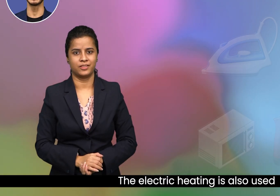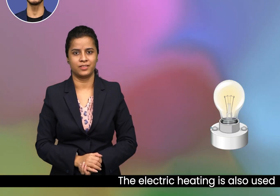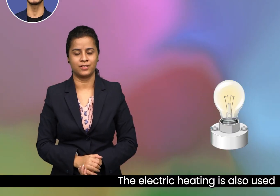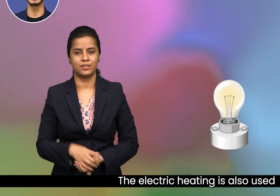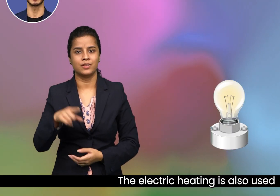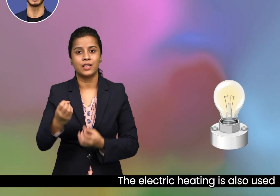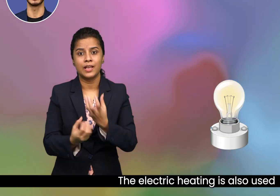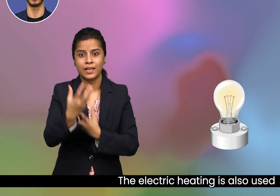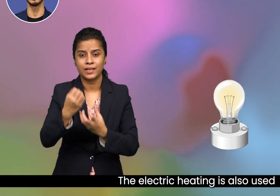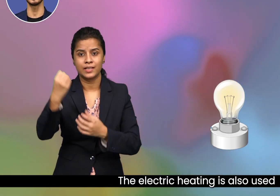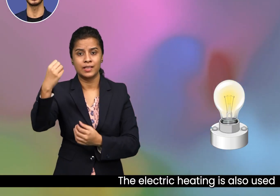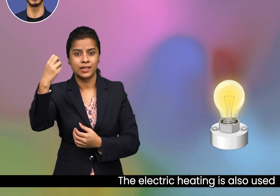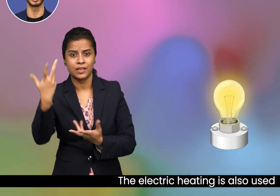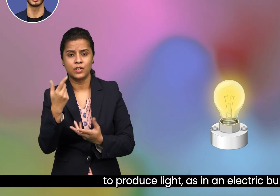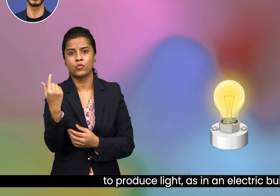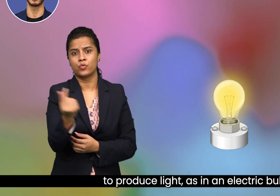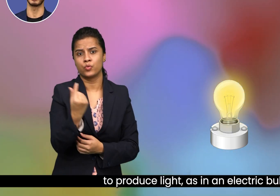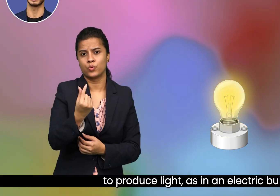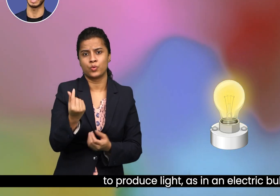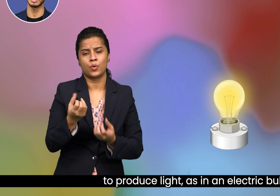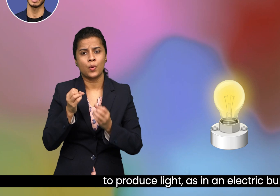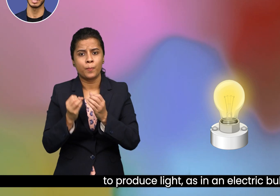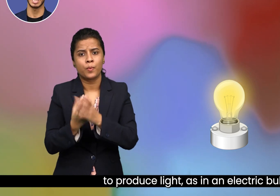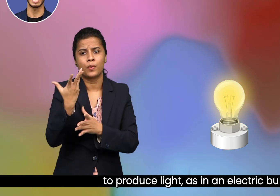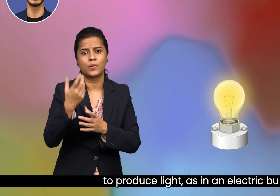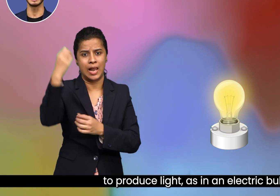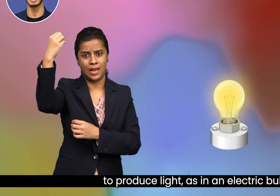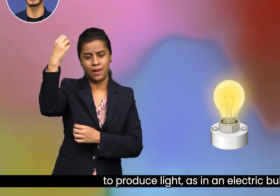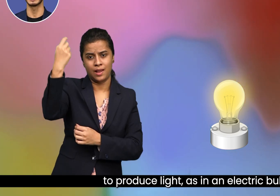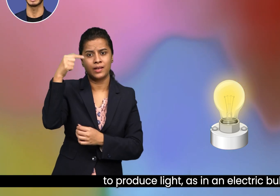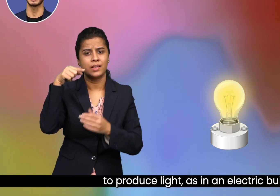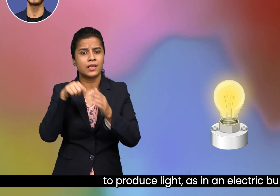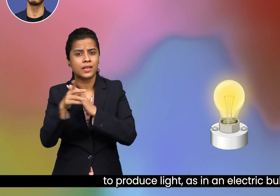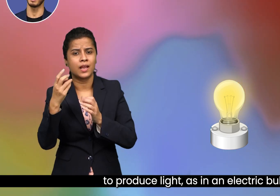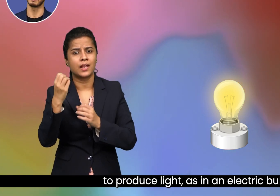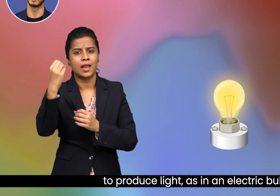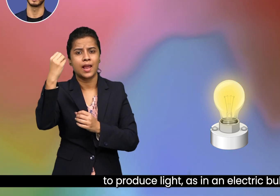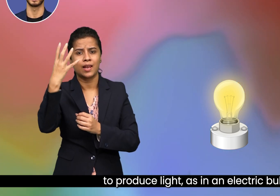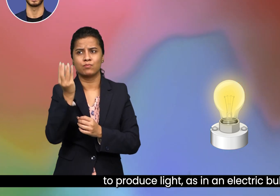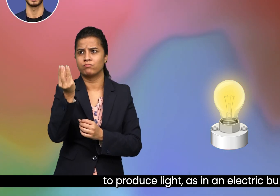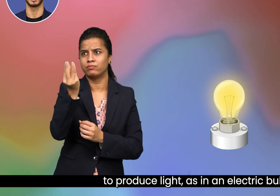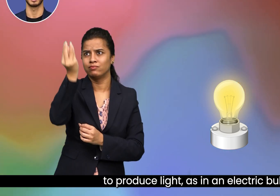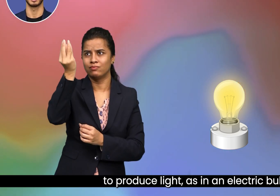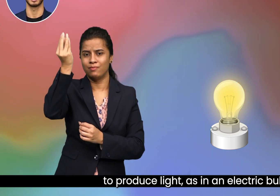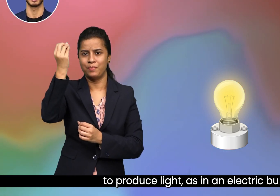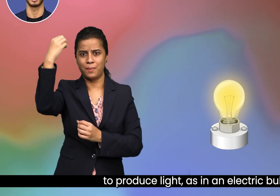The electric heating is also used to produce light, as in an electric bulb.